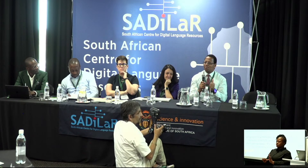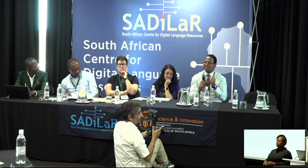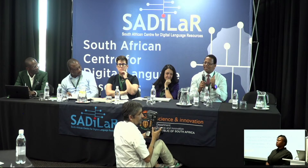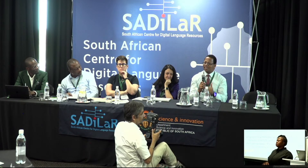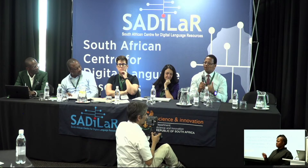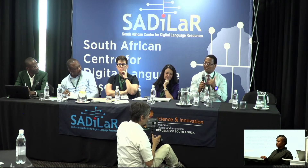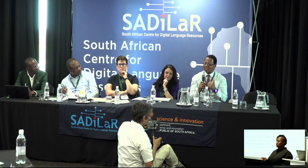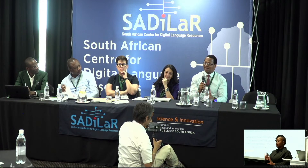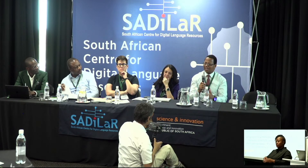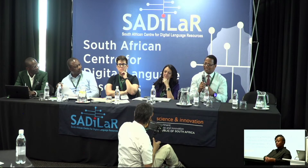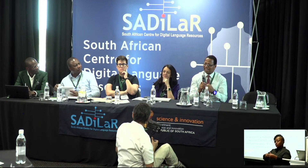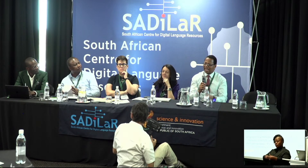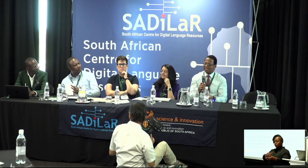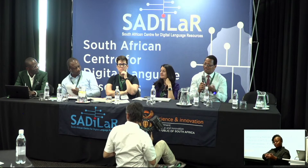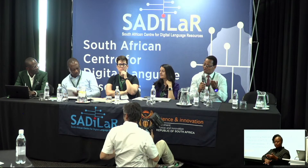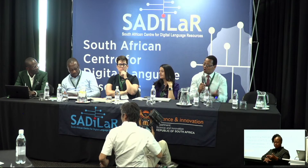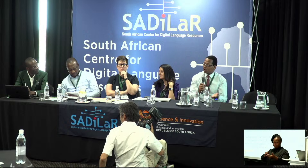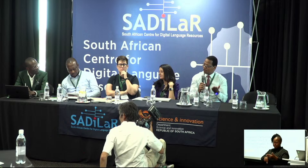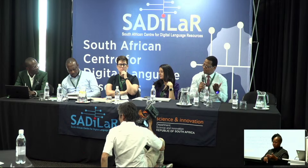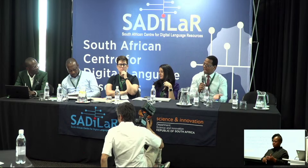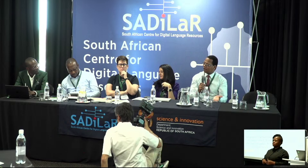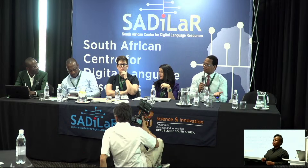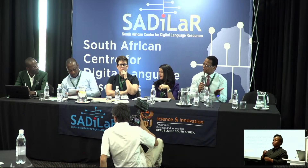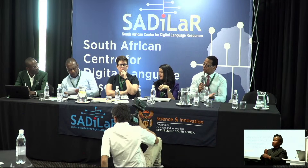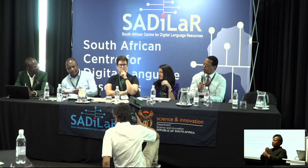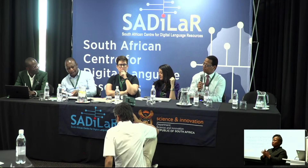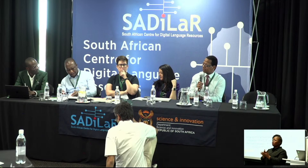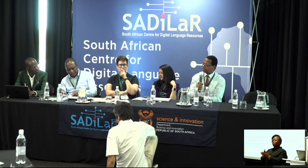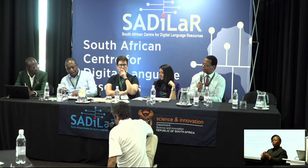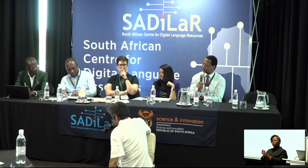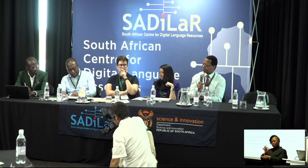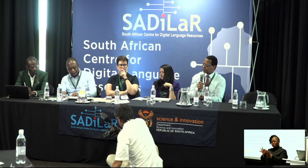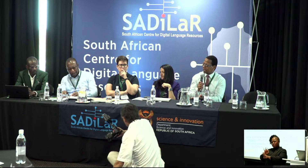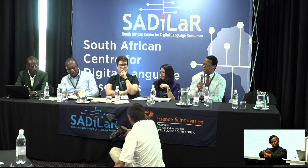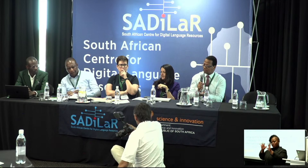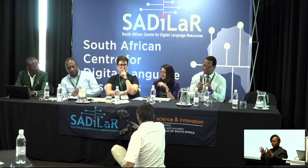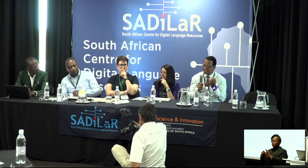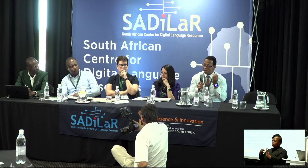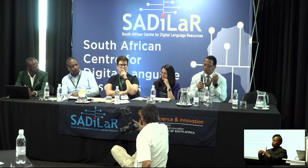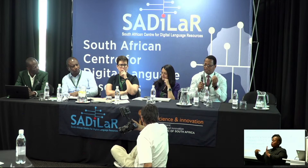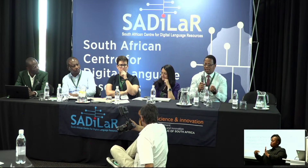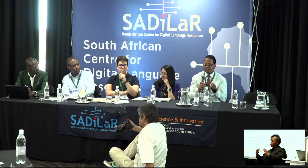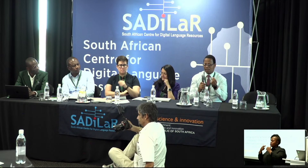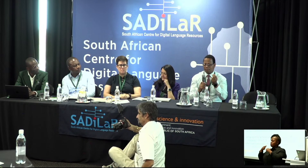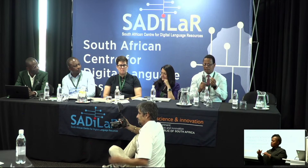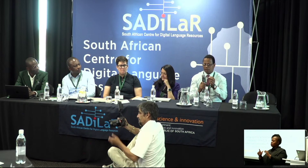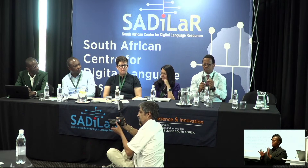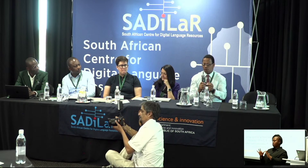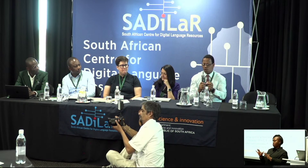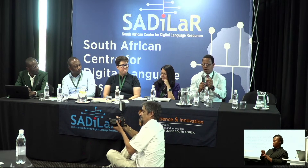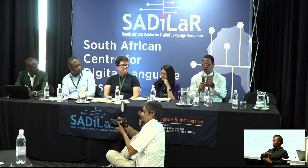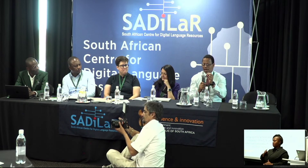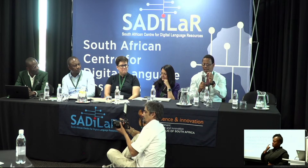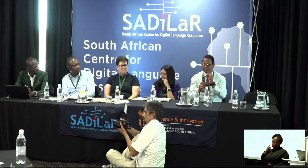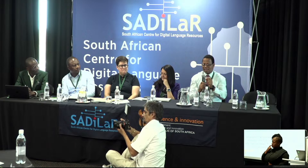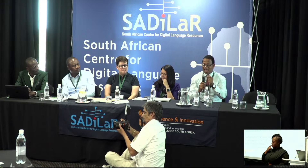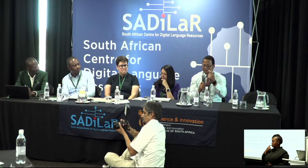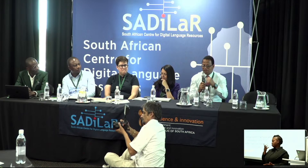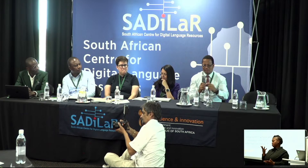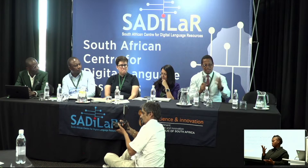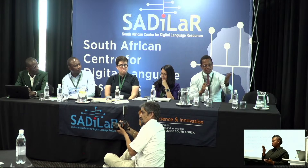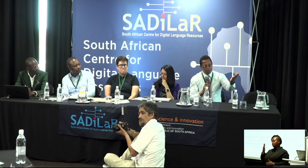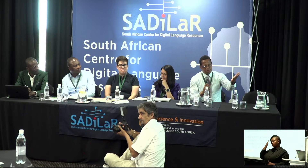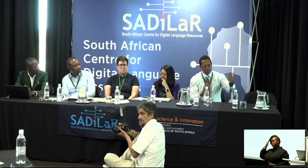document, but it needs to articulate again the role of language in all this. so that we can actually bring to the fore